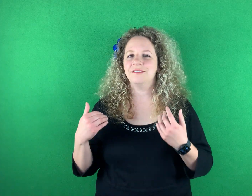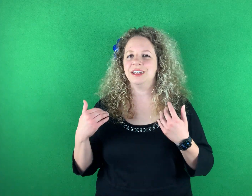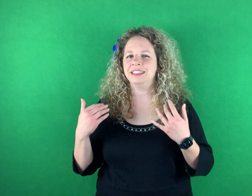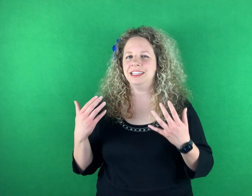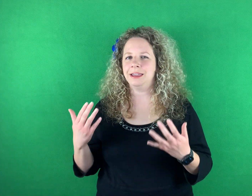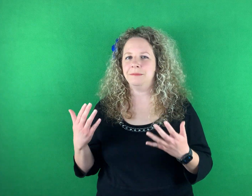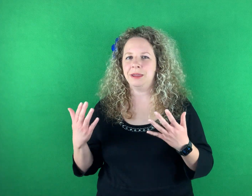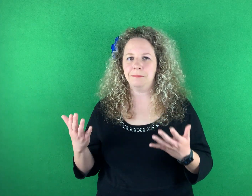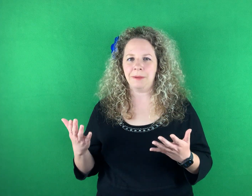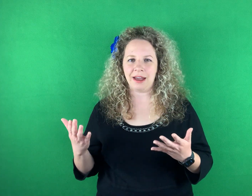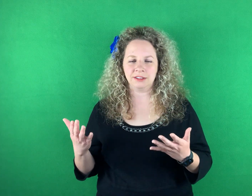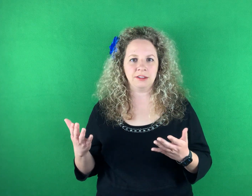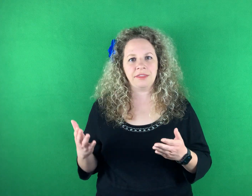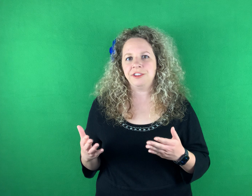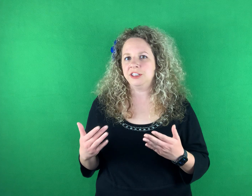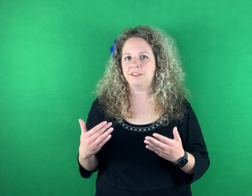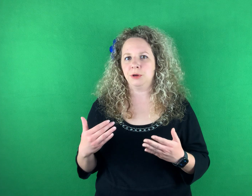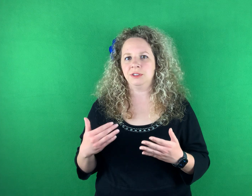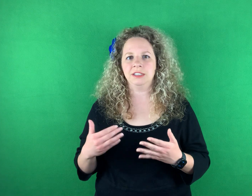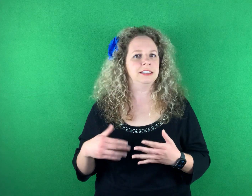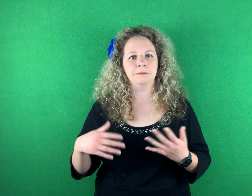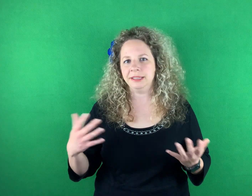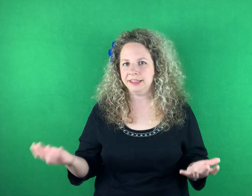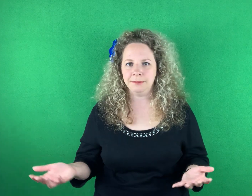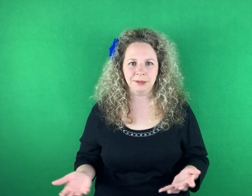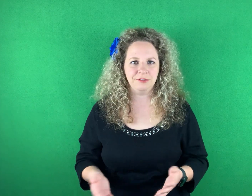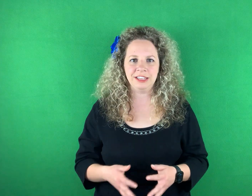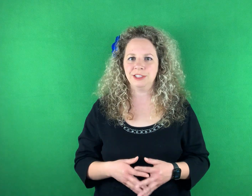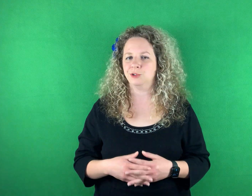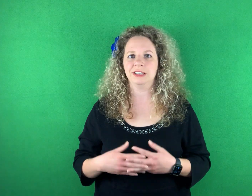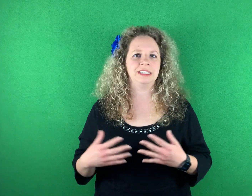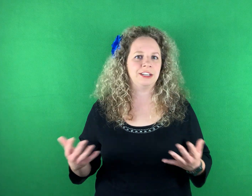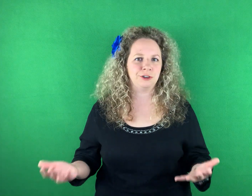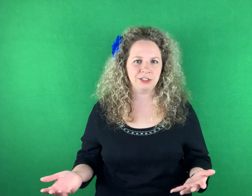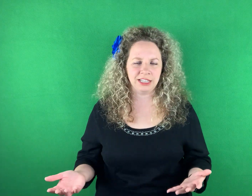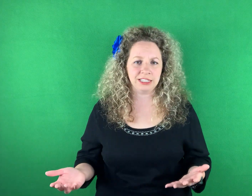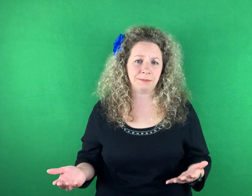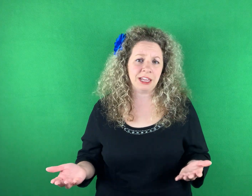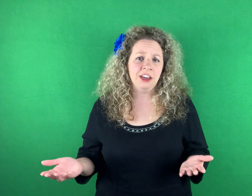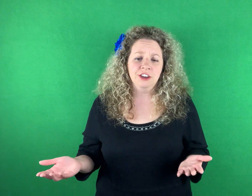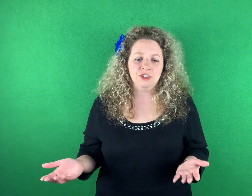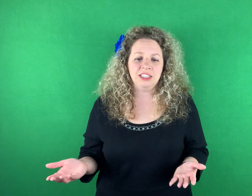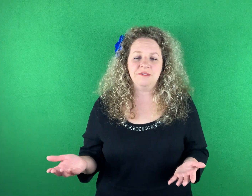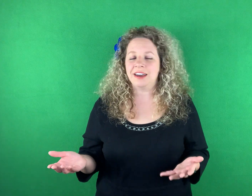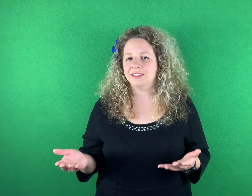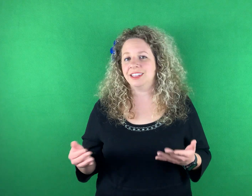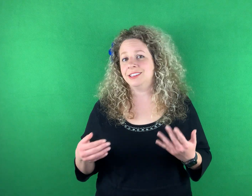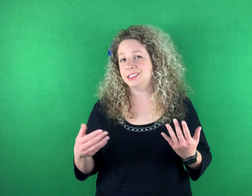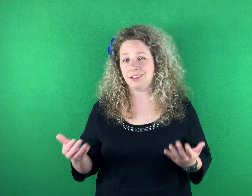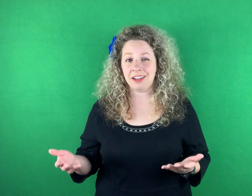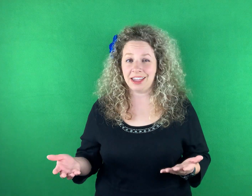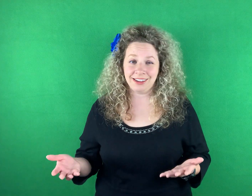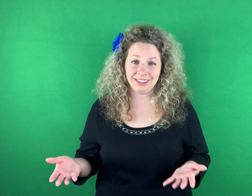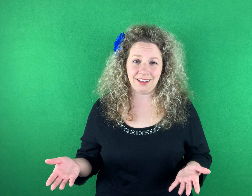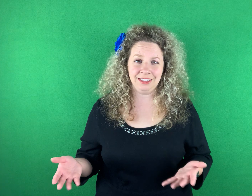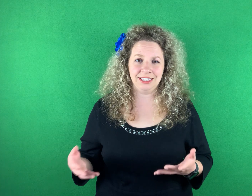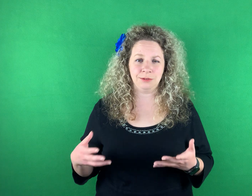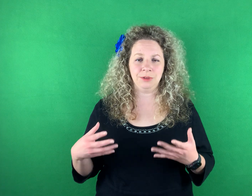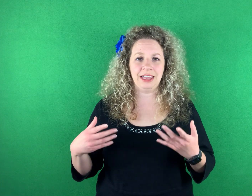that same impact. Not that the deaf person is completely oblivious or doesn't understand something, just the fact that it's not ASL. It doesn't really